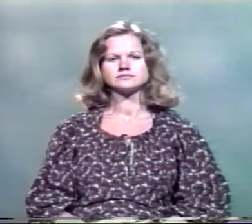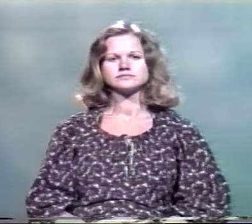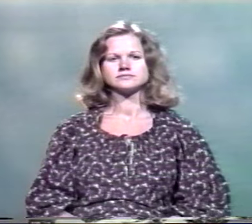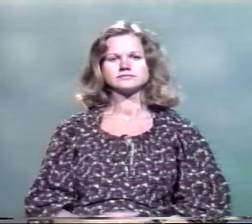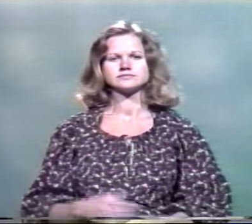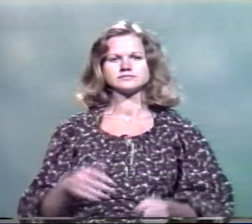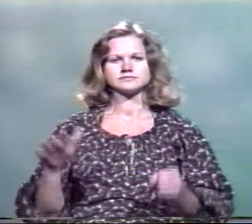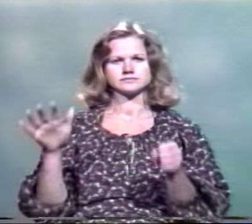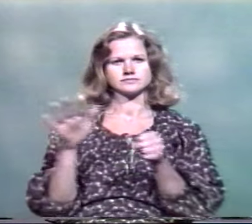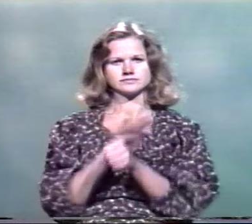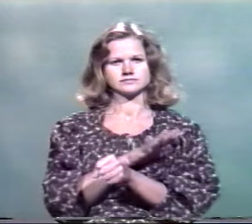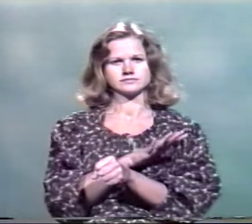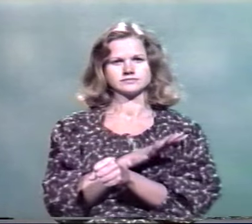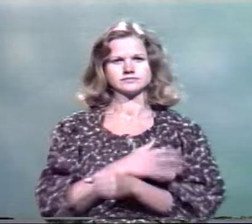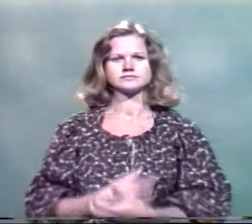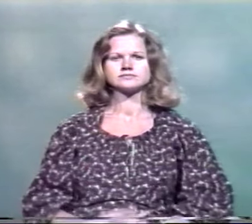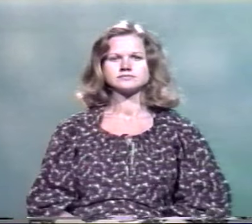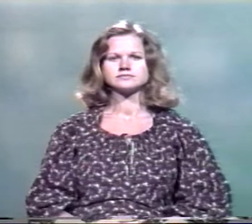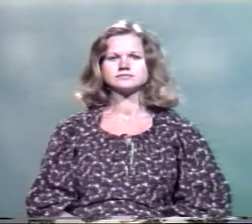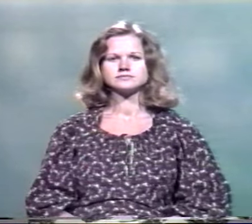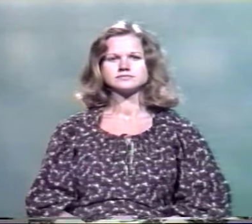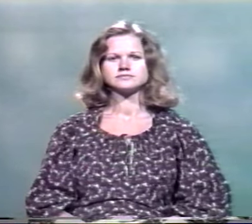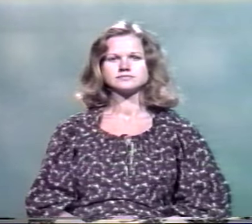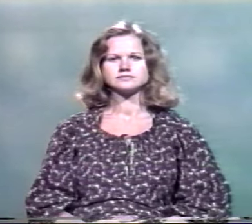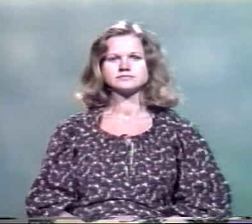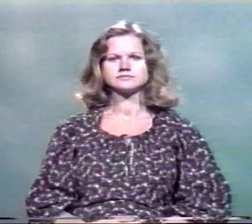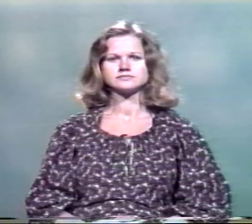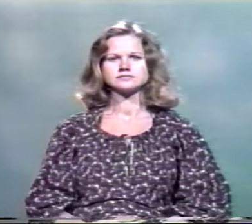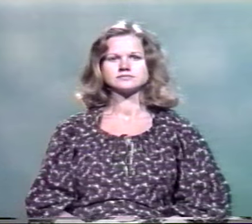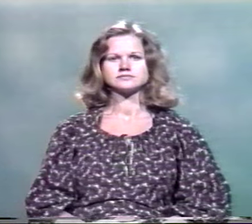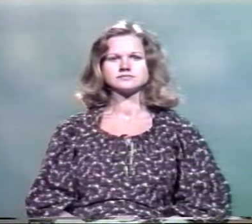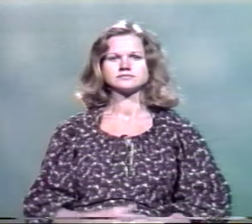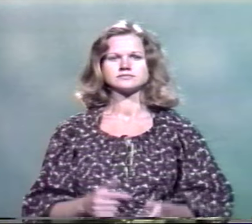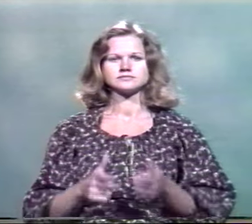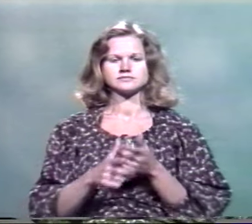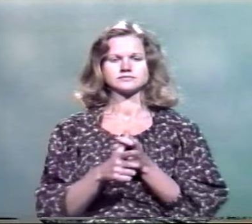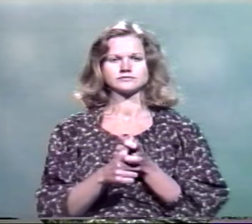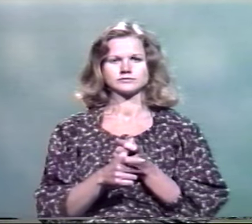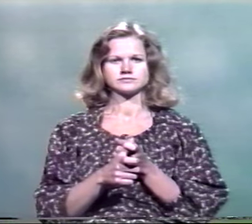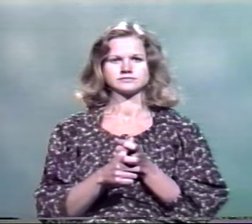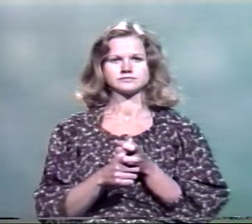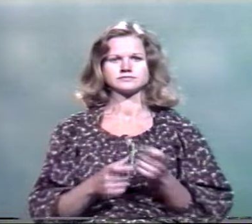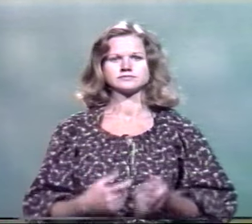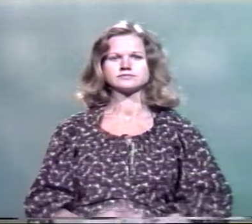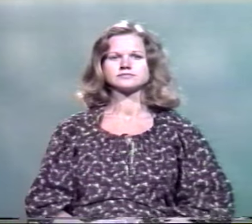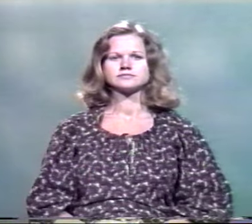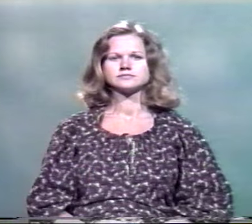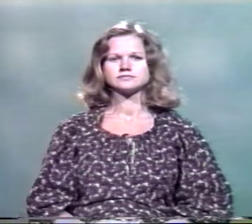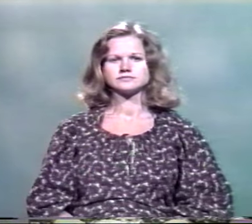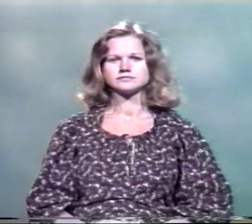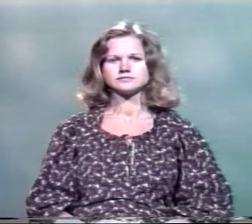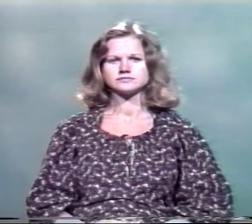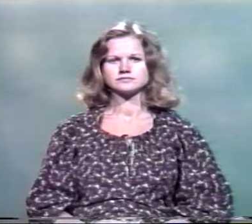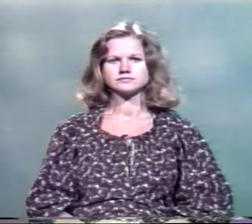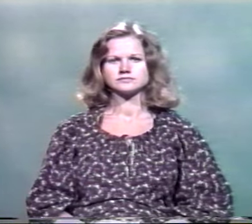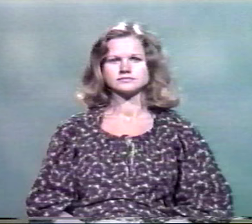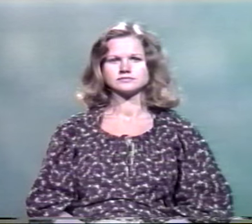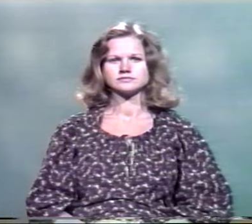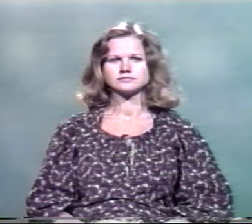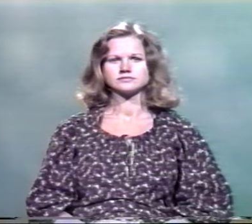Full-blooded or purebred. Here is the basic form of the sign run. Here is a form of that sign that means to run